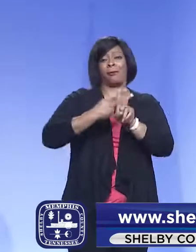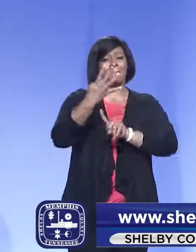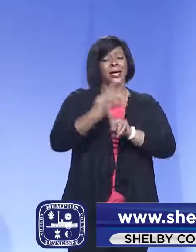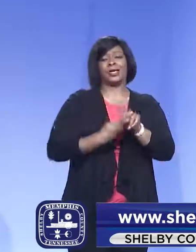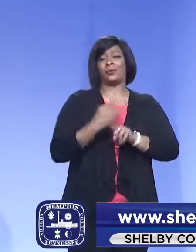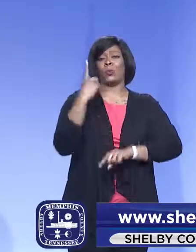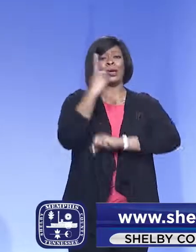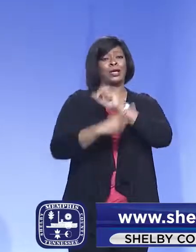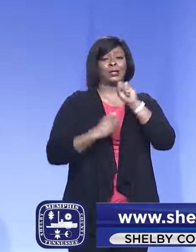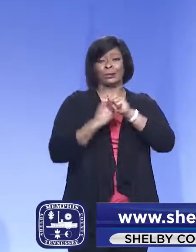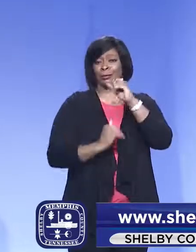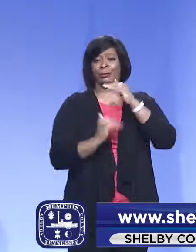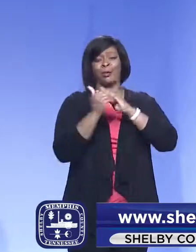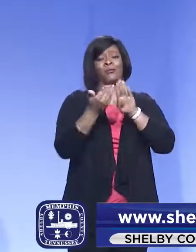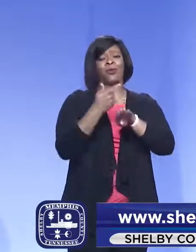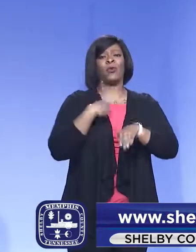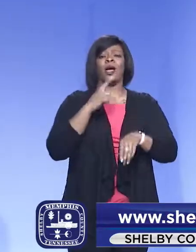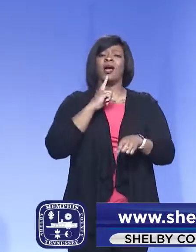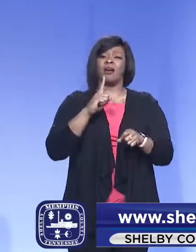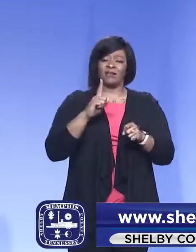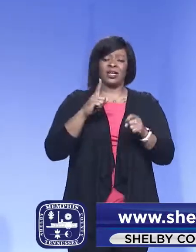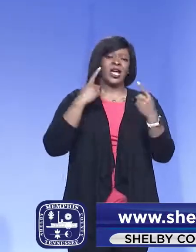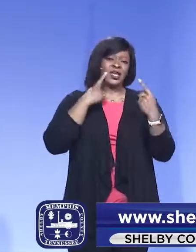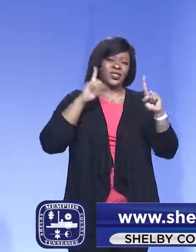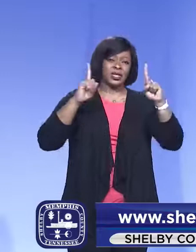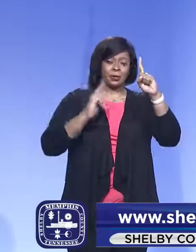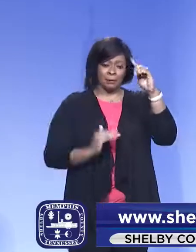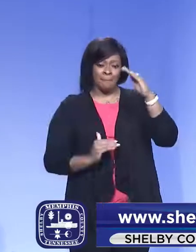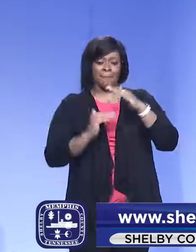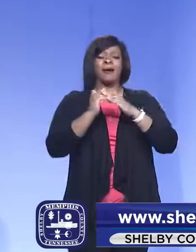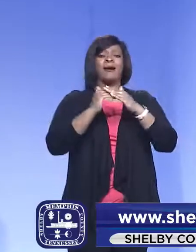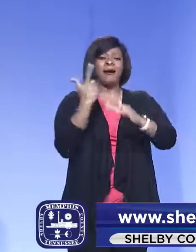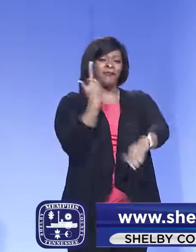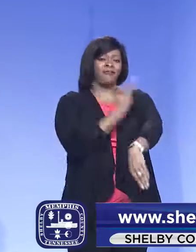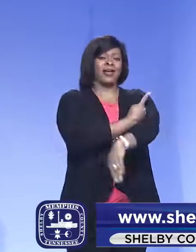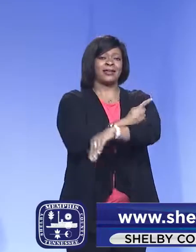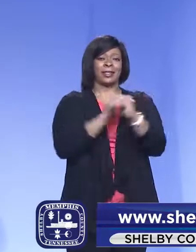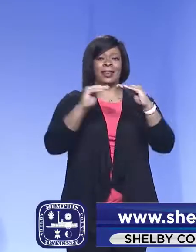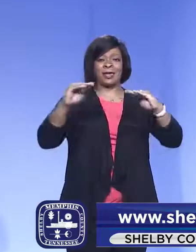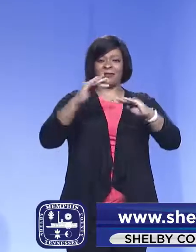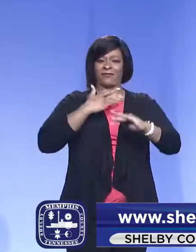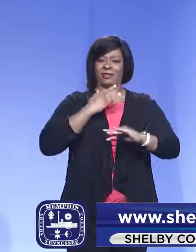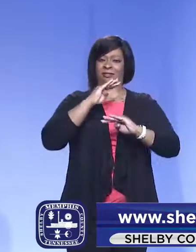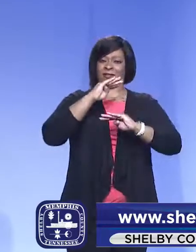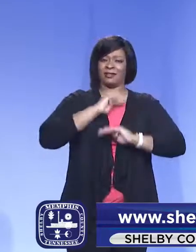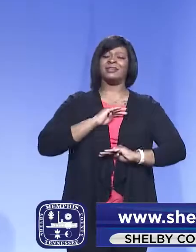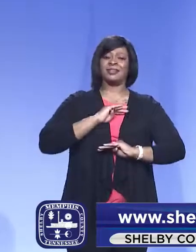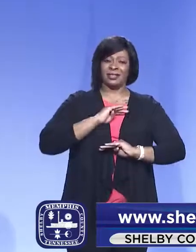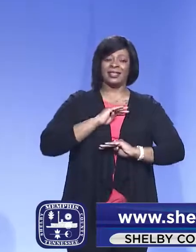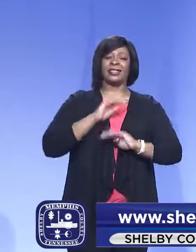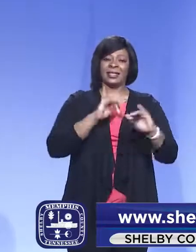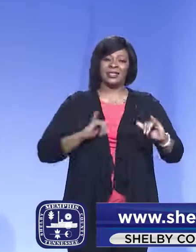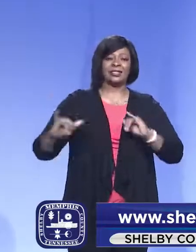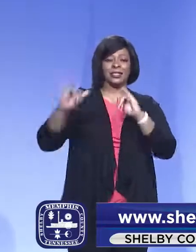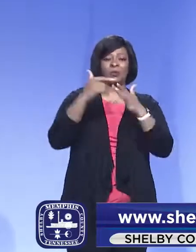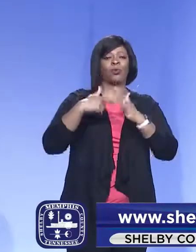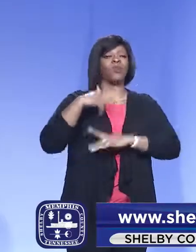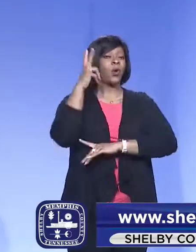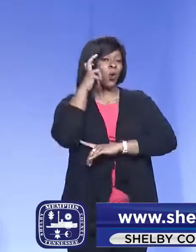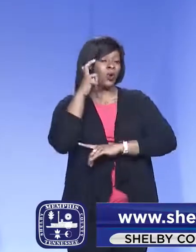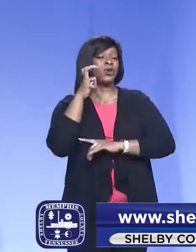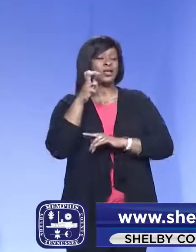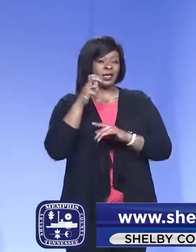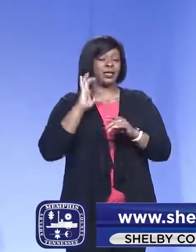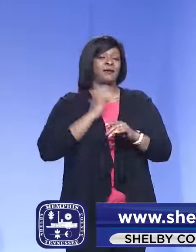a year before we have achieved the kind of vaccination levels that are consistent with what we've heard about